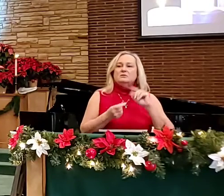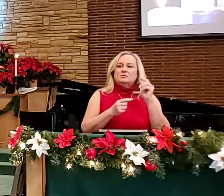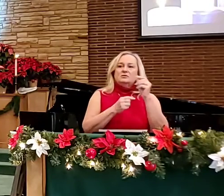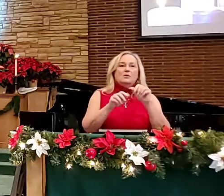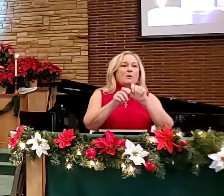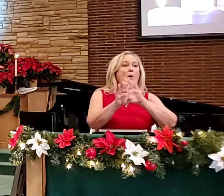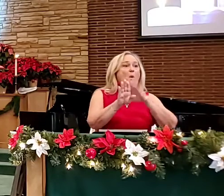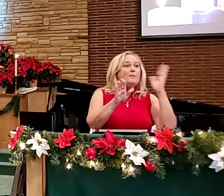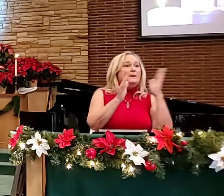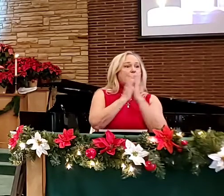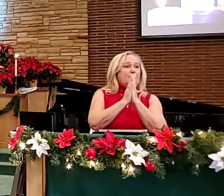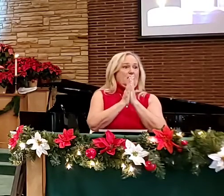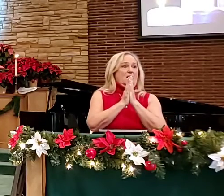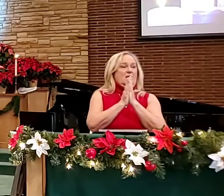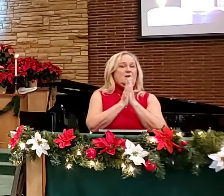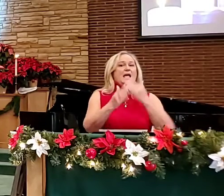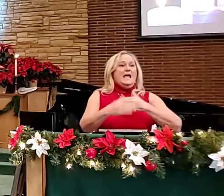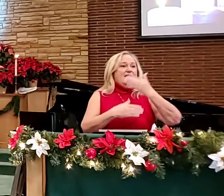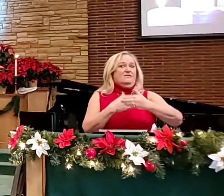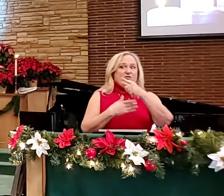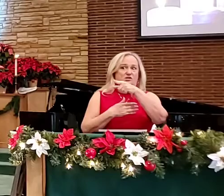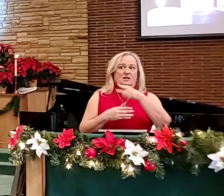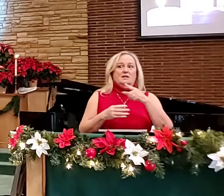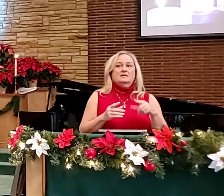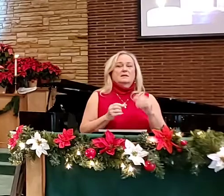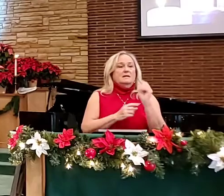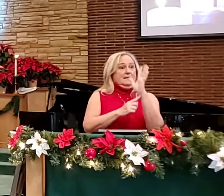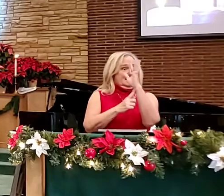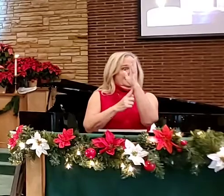the opening prayer, after Courtney has